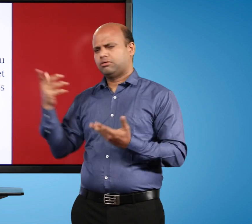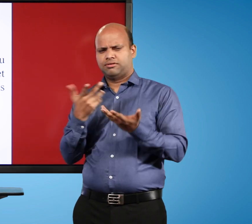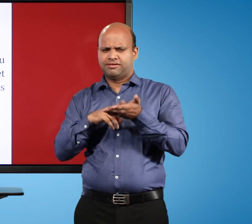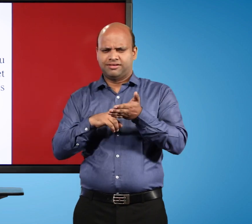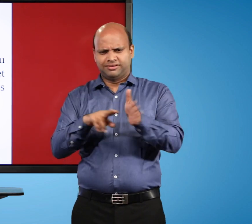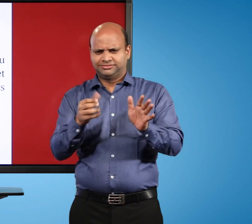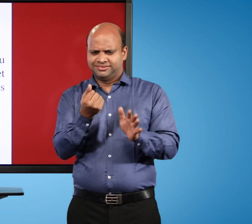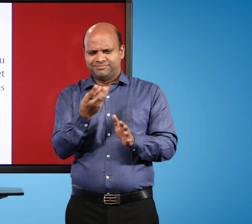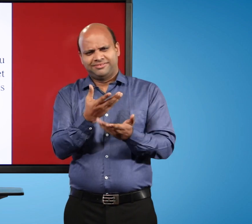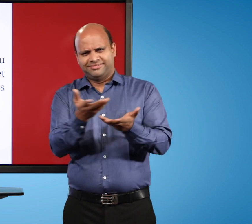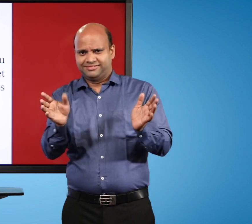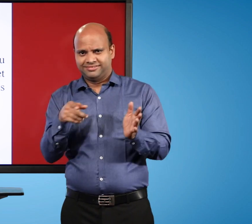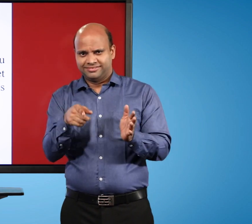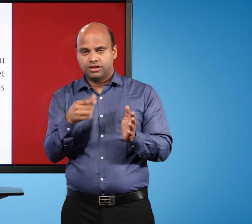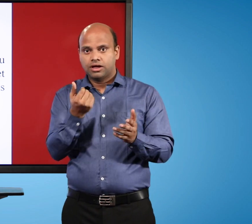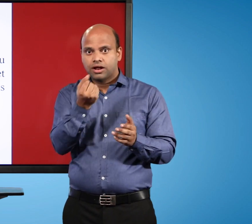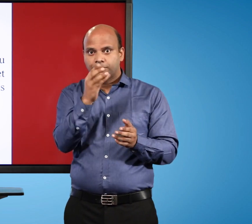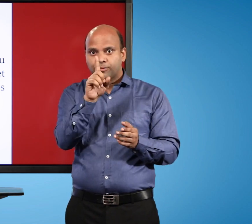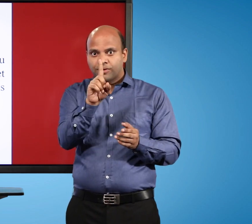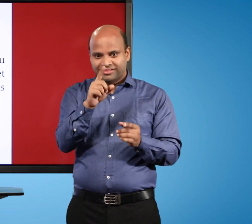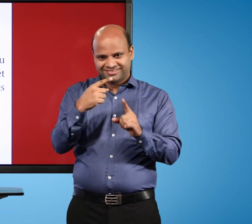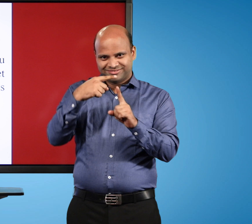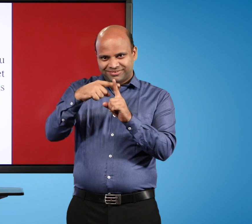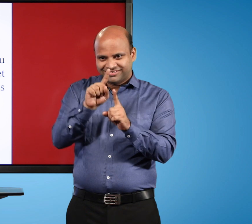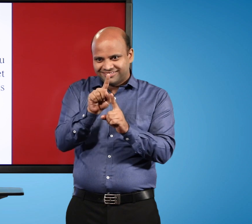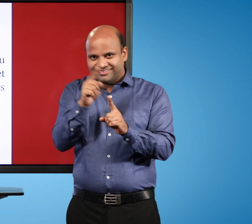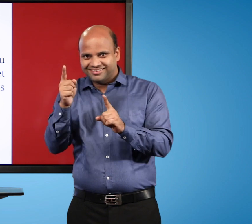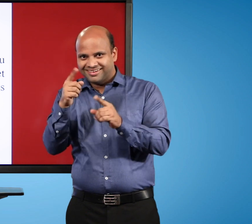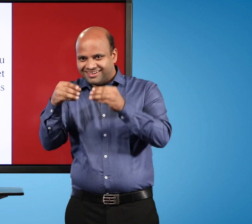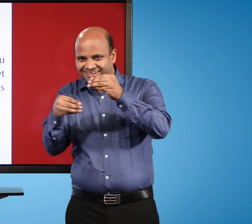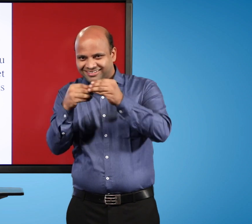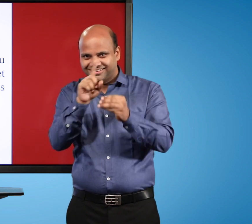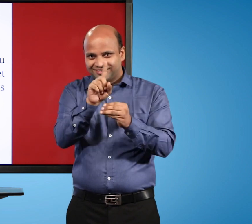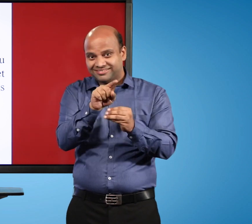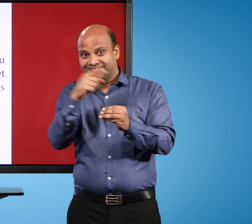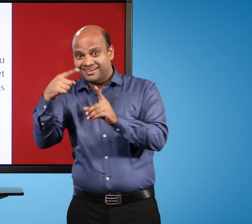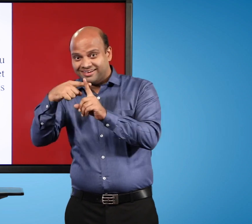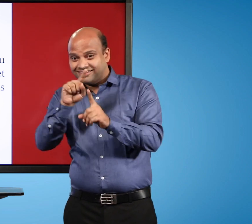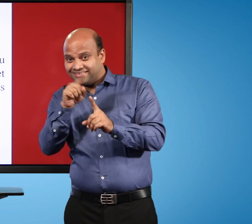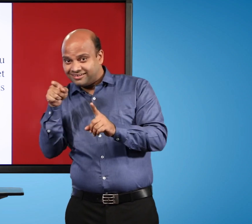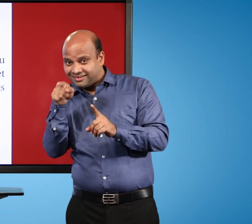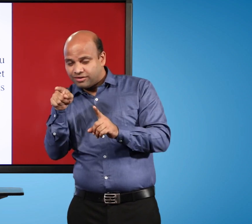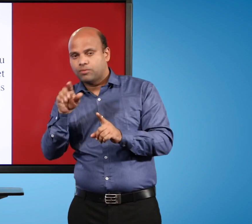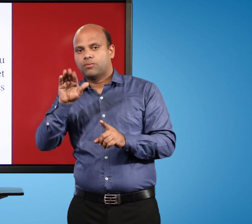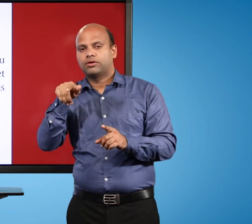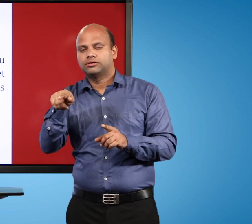Given any natural number, you can add 1 to that number and get the next number, that is, you get